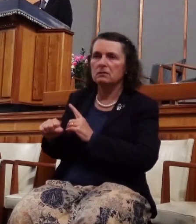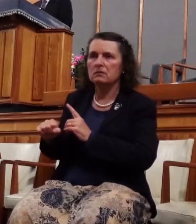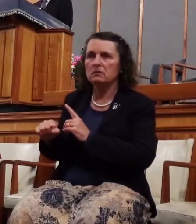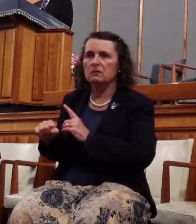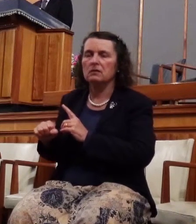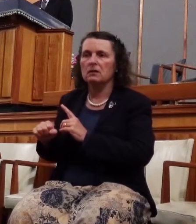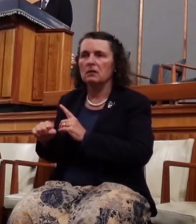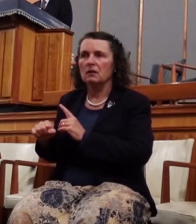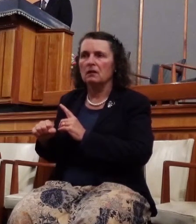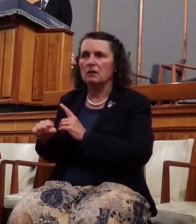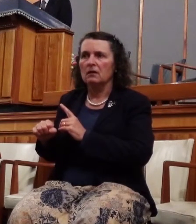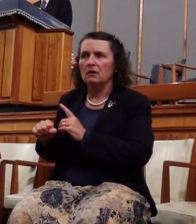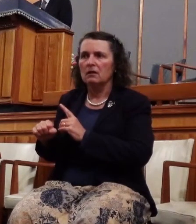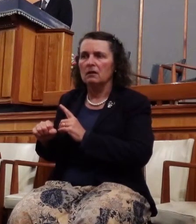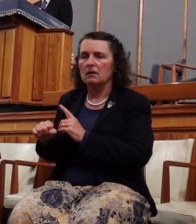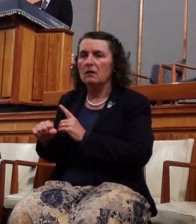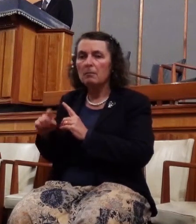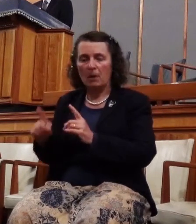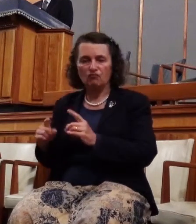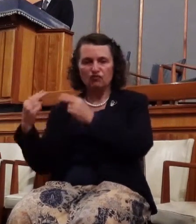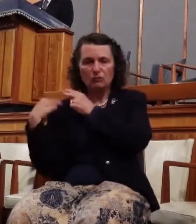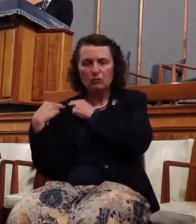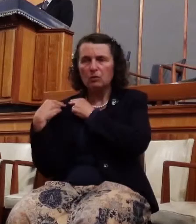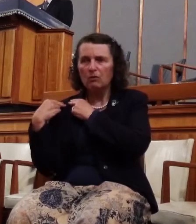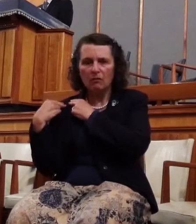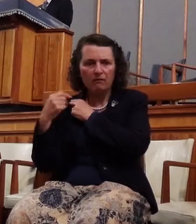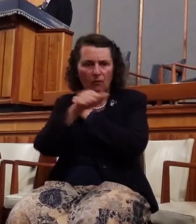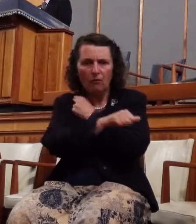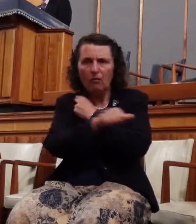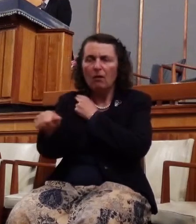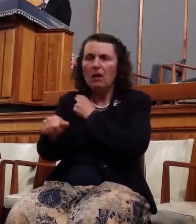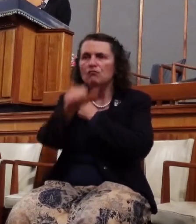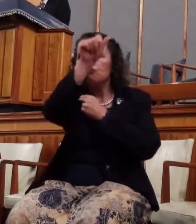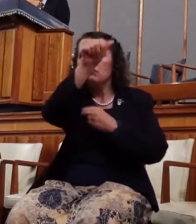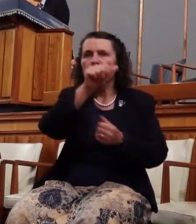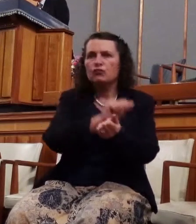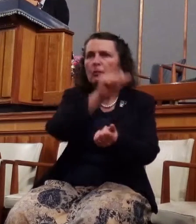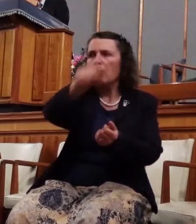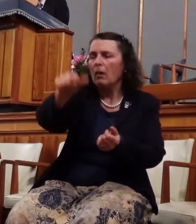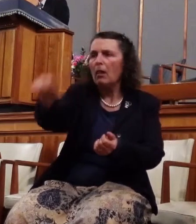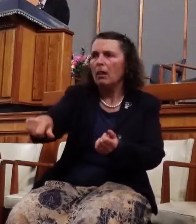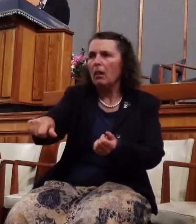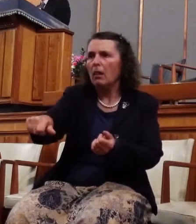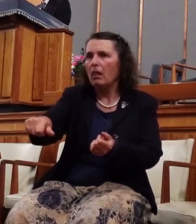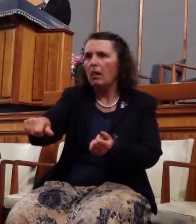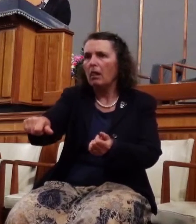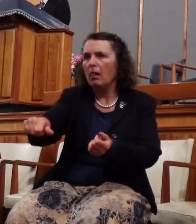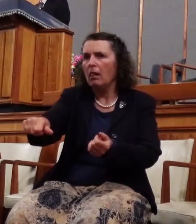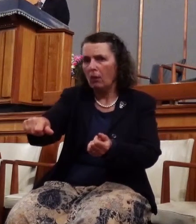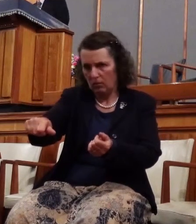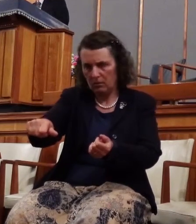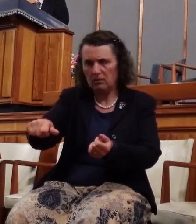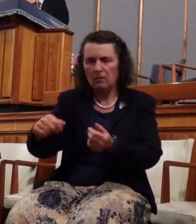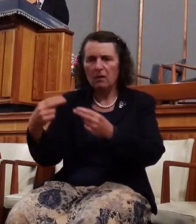was answerable for his prisoners with his life. If the prisoners escape, he would